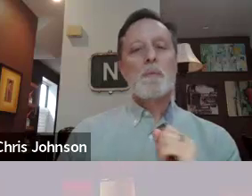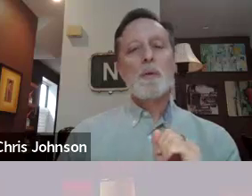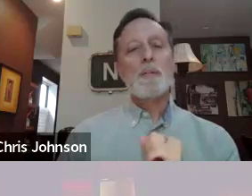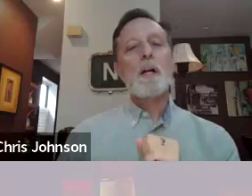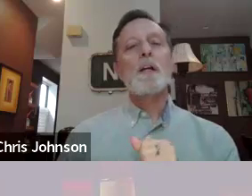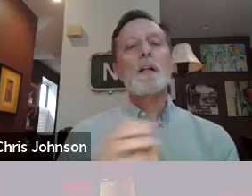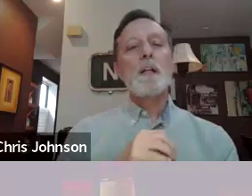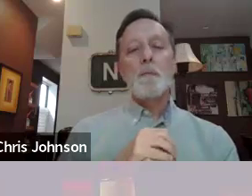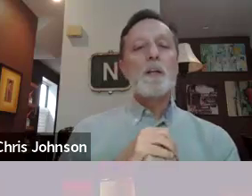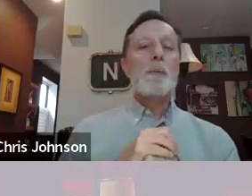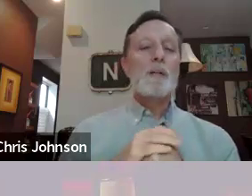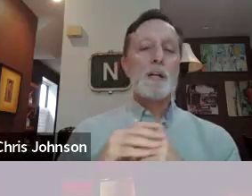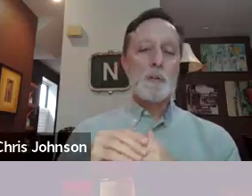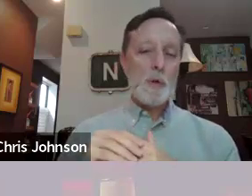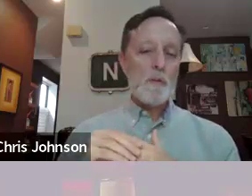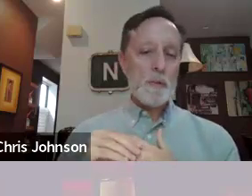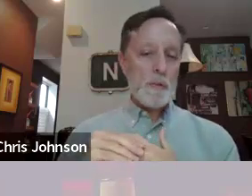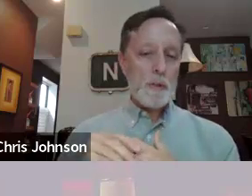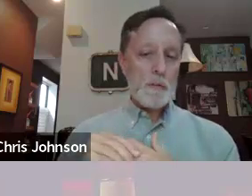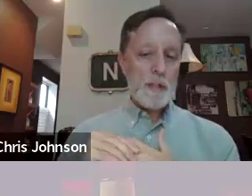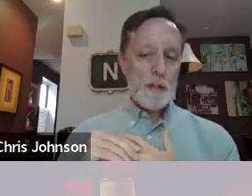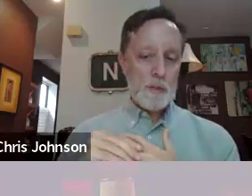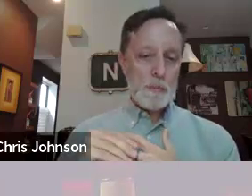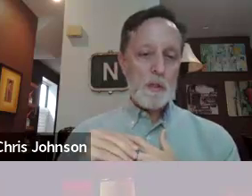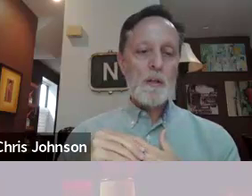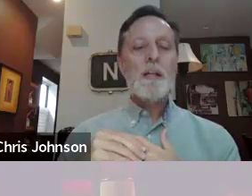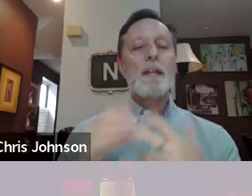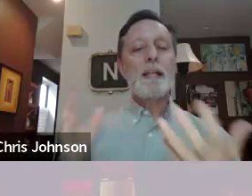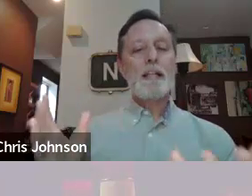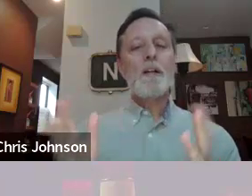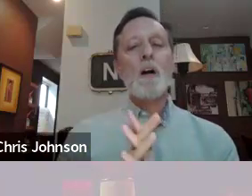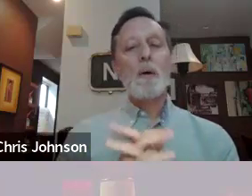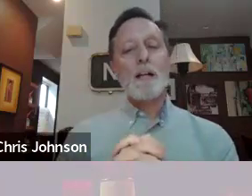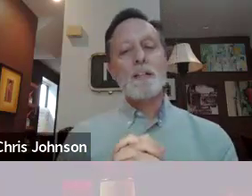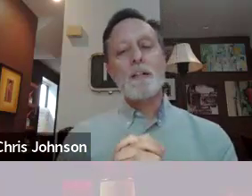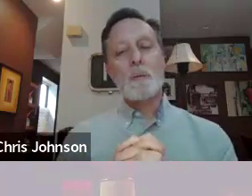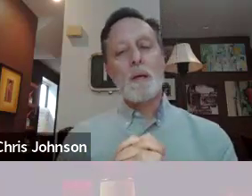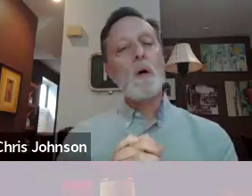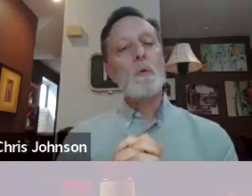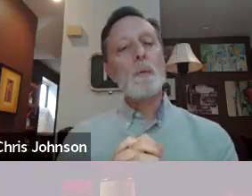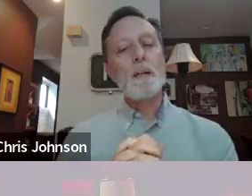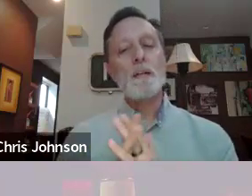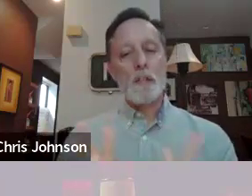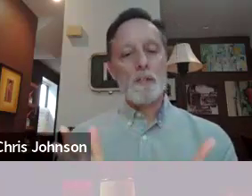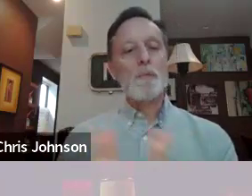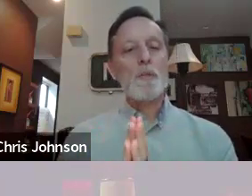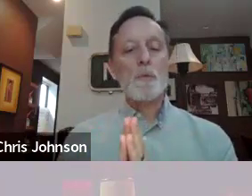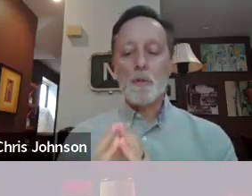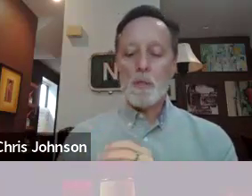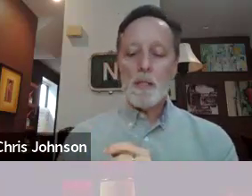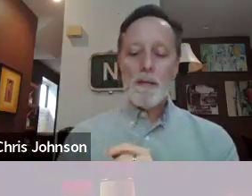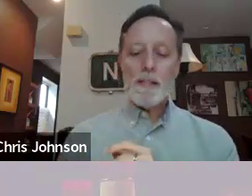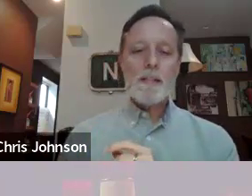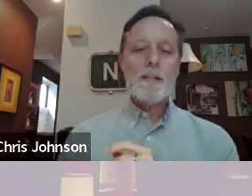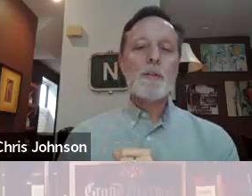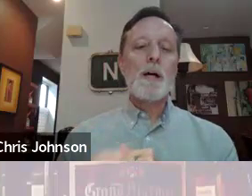Oh, there is one more, sorry. One of your bartenders overserves a customer. They get in an auto accident on the way home and the victims sue